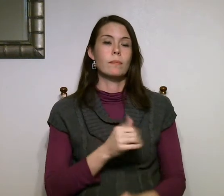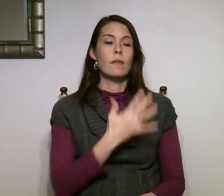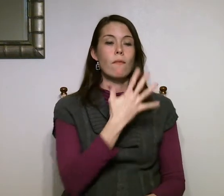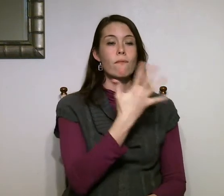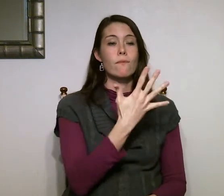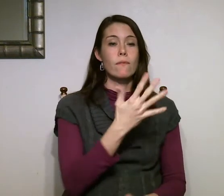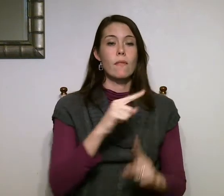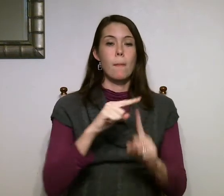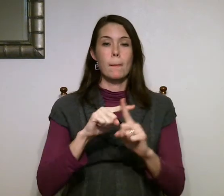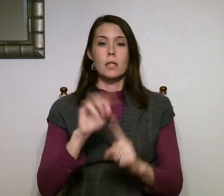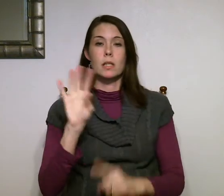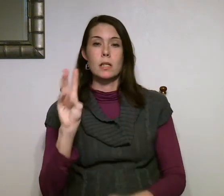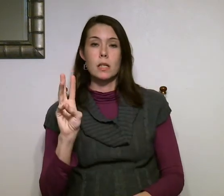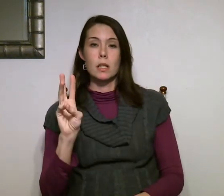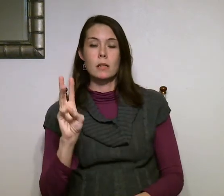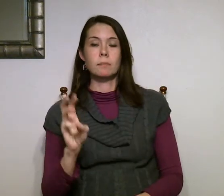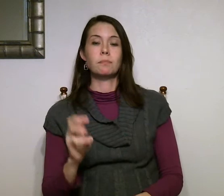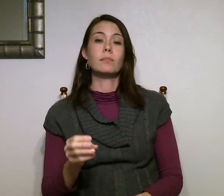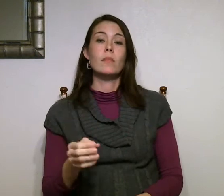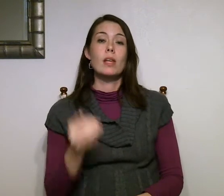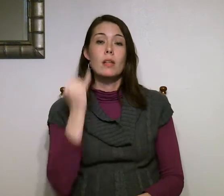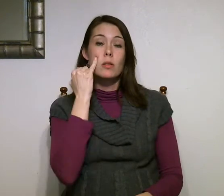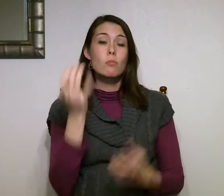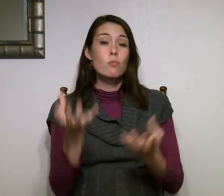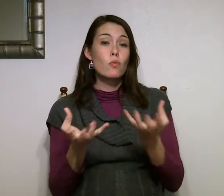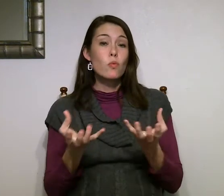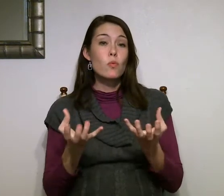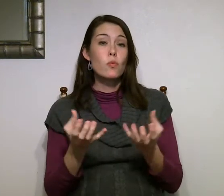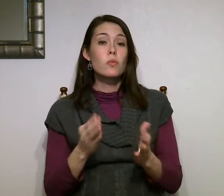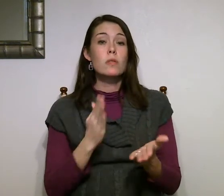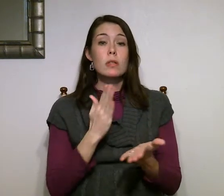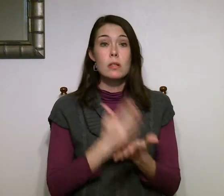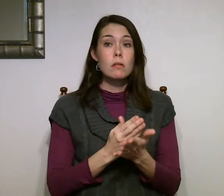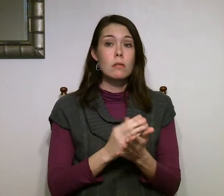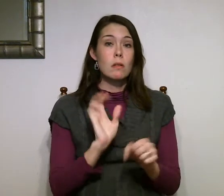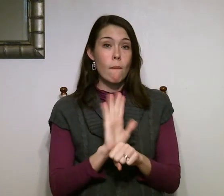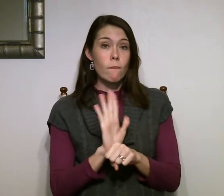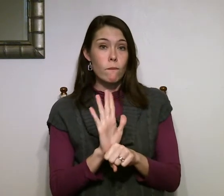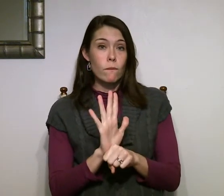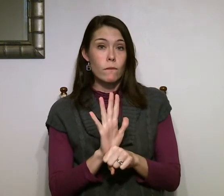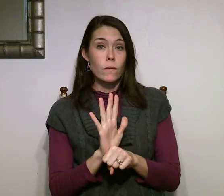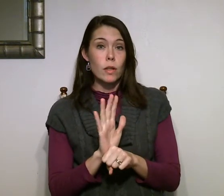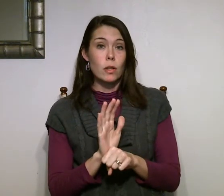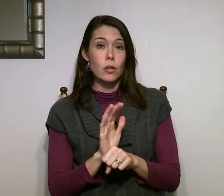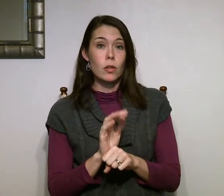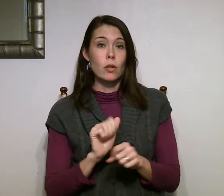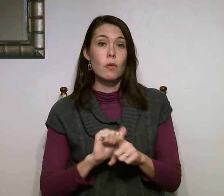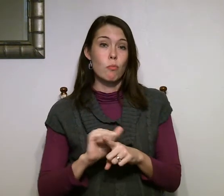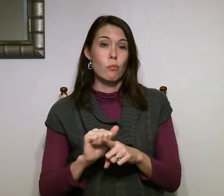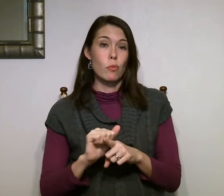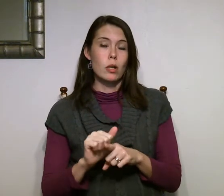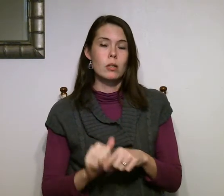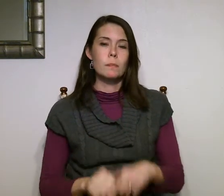if you want, you could pause the video and try this. You might already know the answer. And the reason why I say this is a hard problem is because the answer has